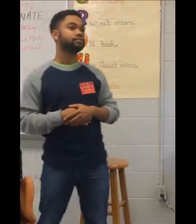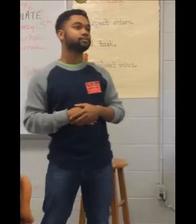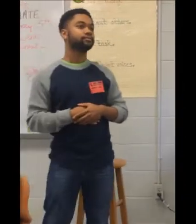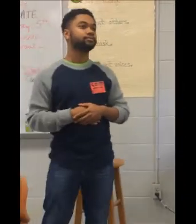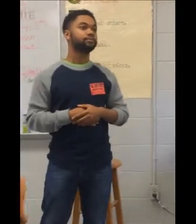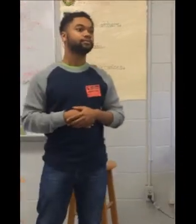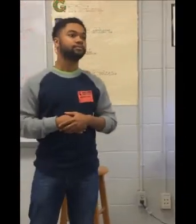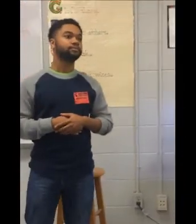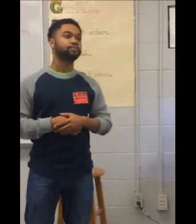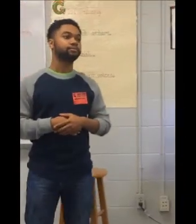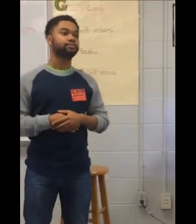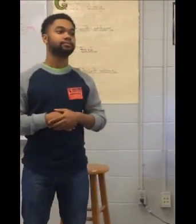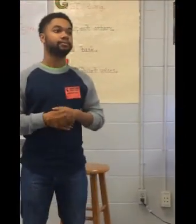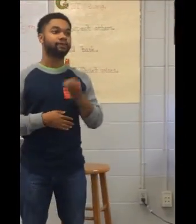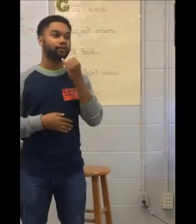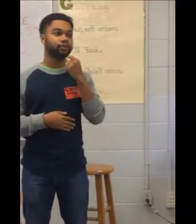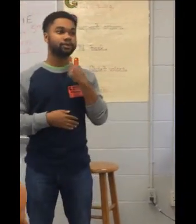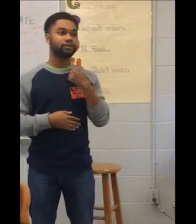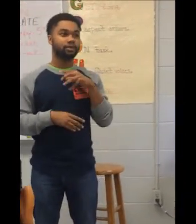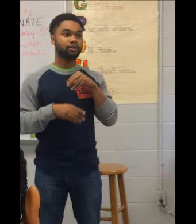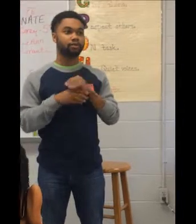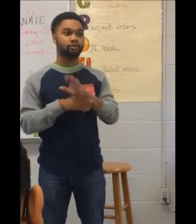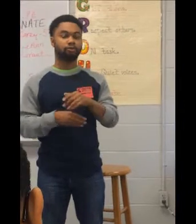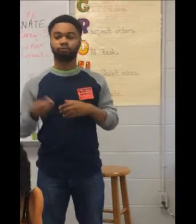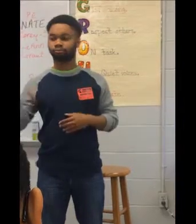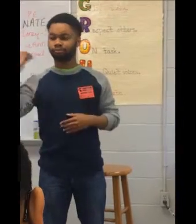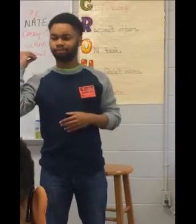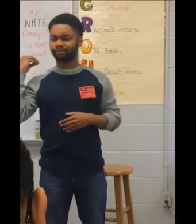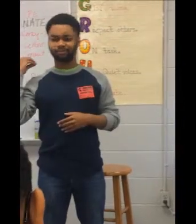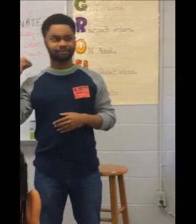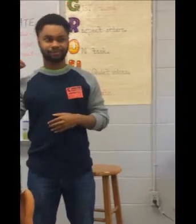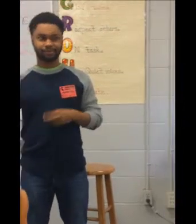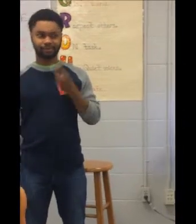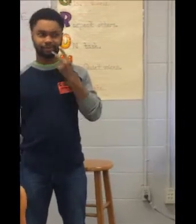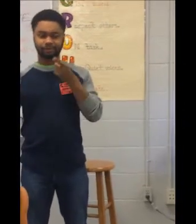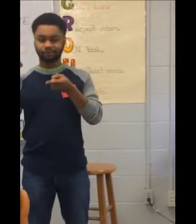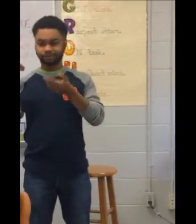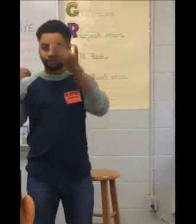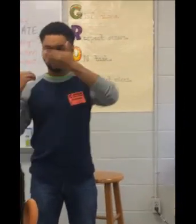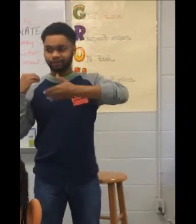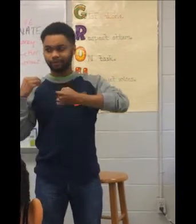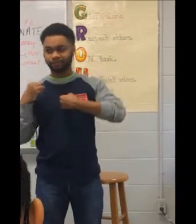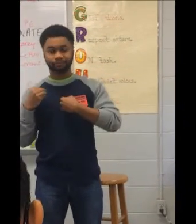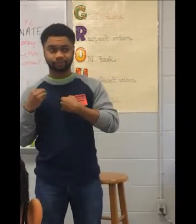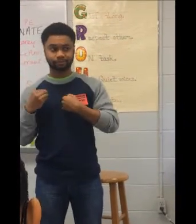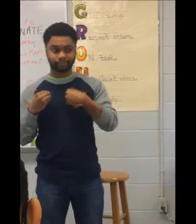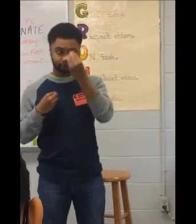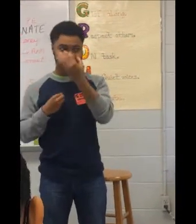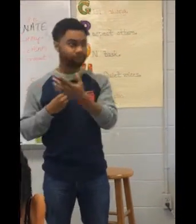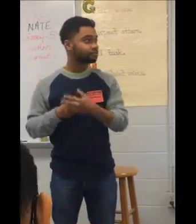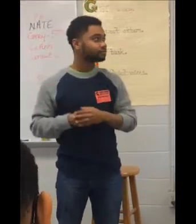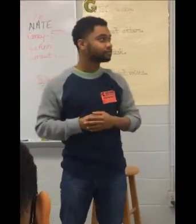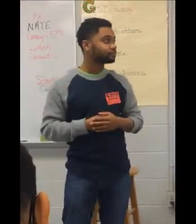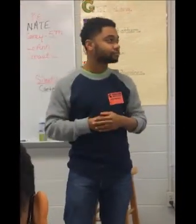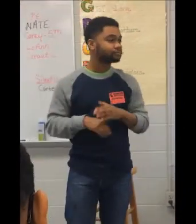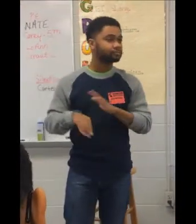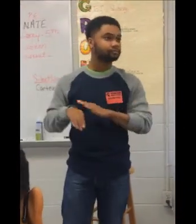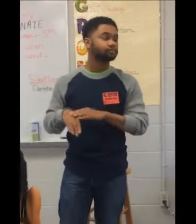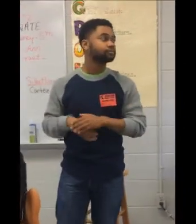whatever, I wouldn't say nothing. When you sit there doing it in front of me, yeah, there's a problem. All right. Everybody look at